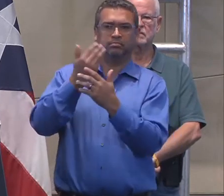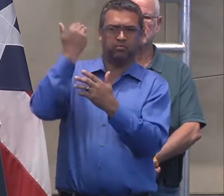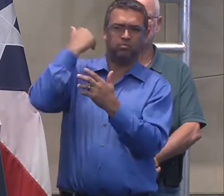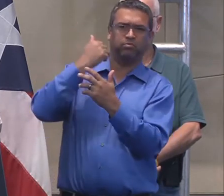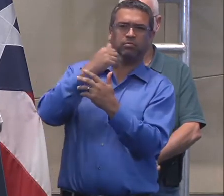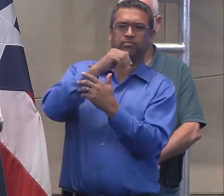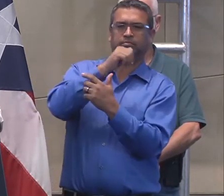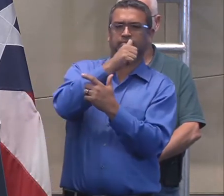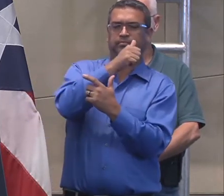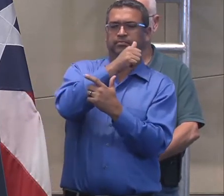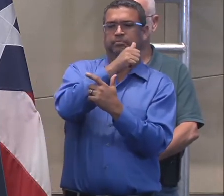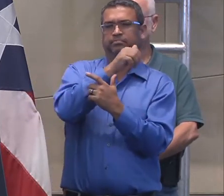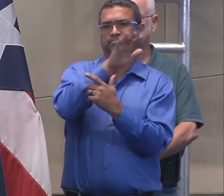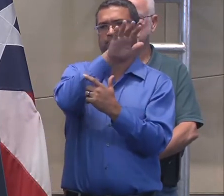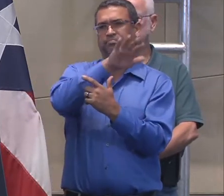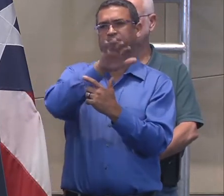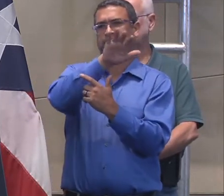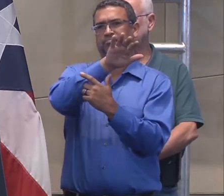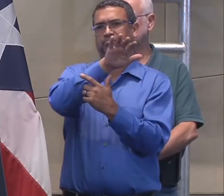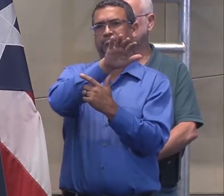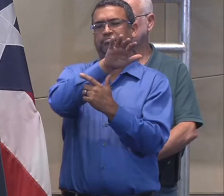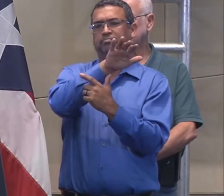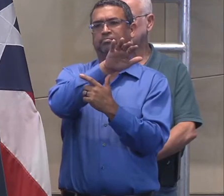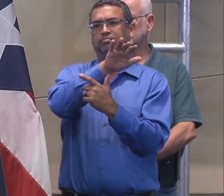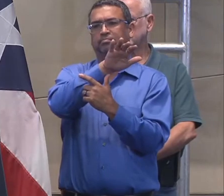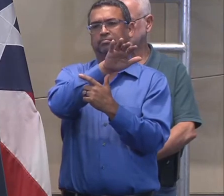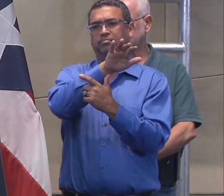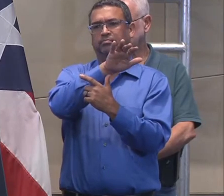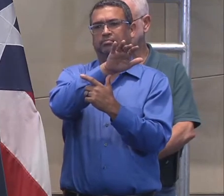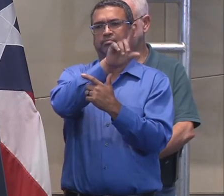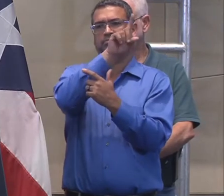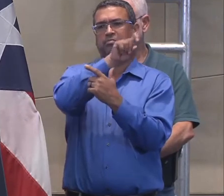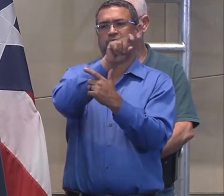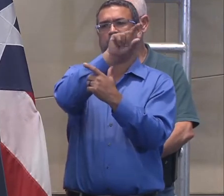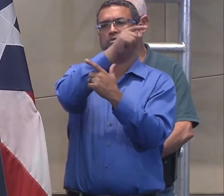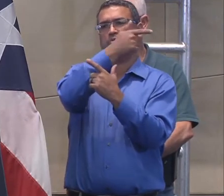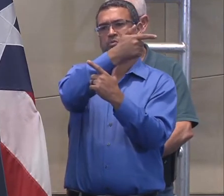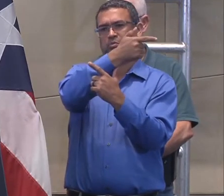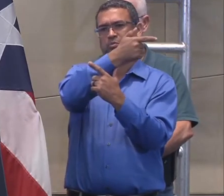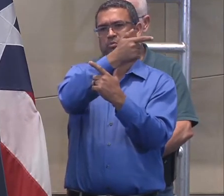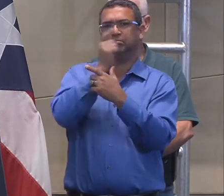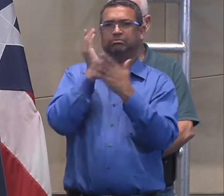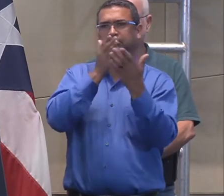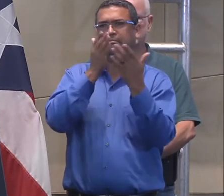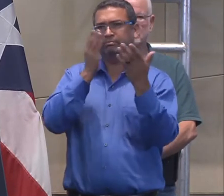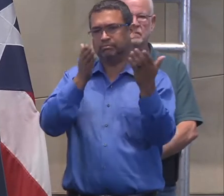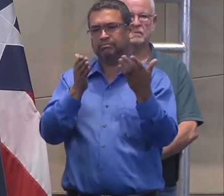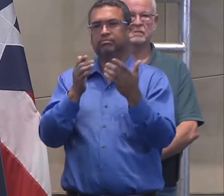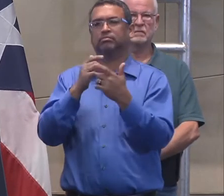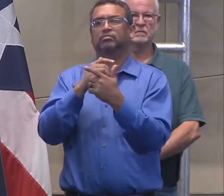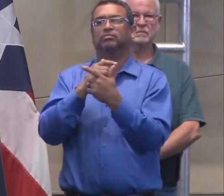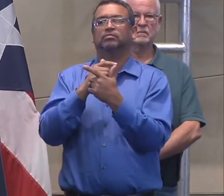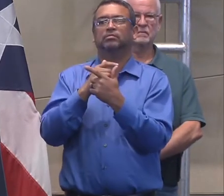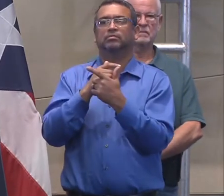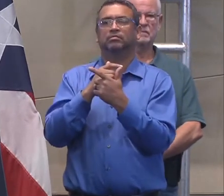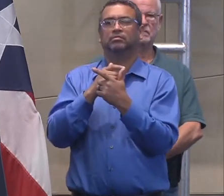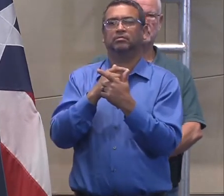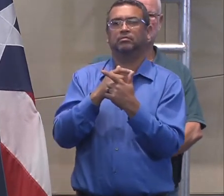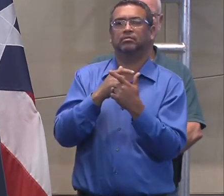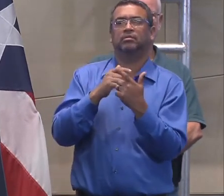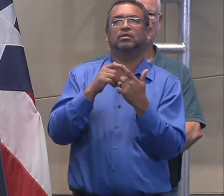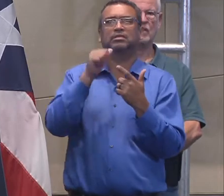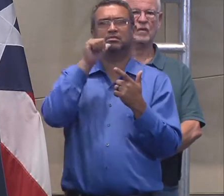totaled not yesterday, but the day before, we totaled 121 missions. We had reported, I think,